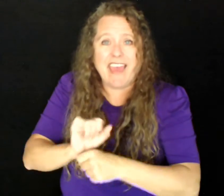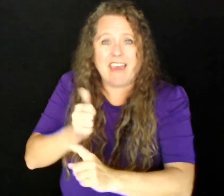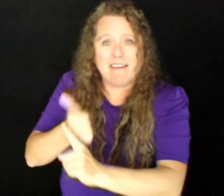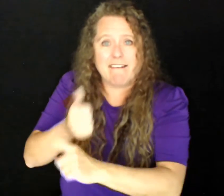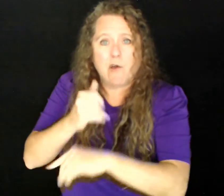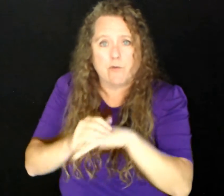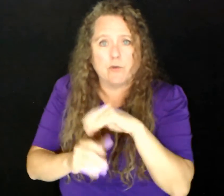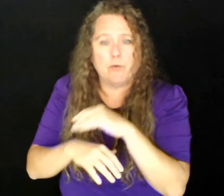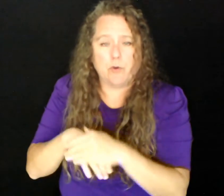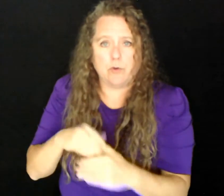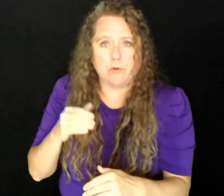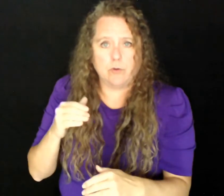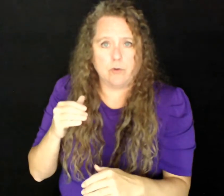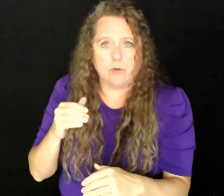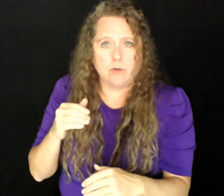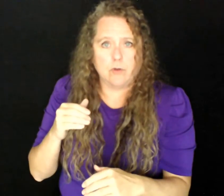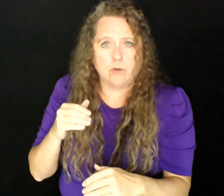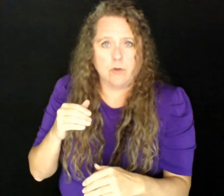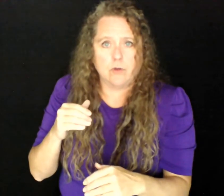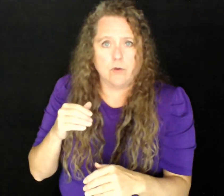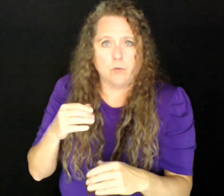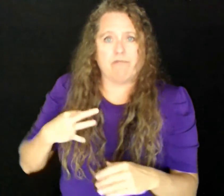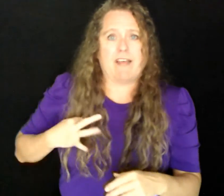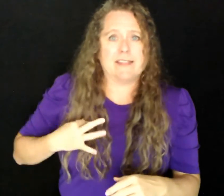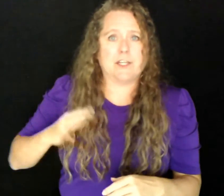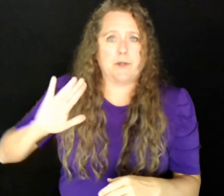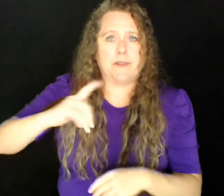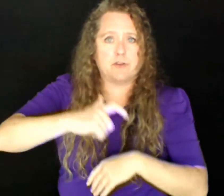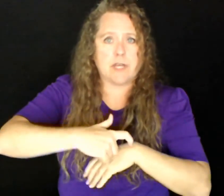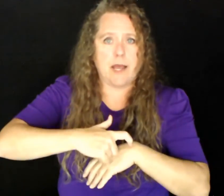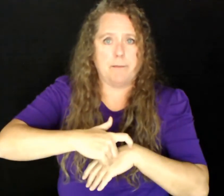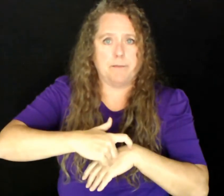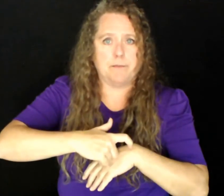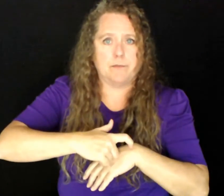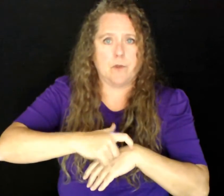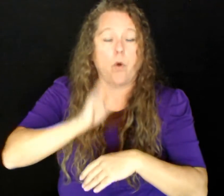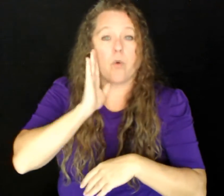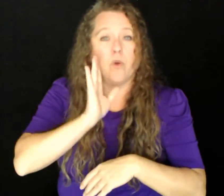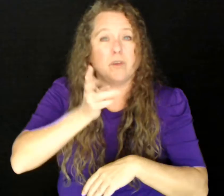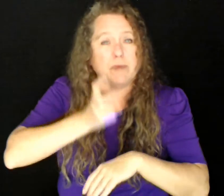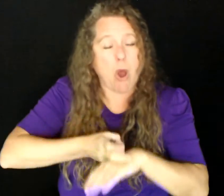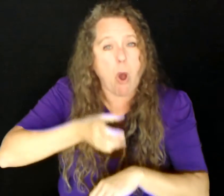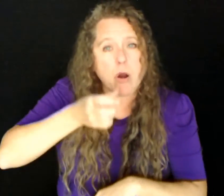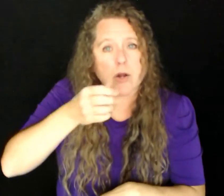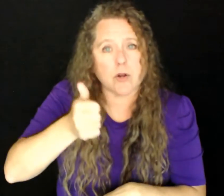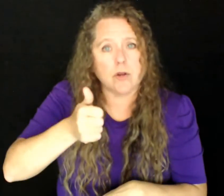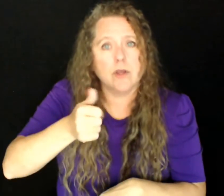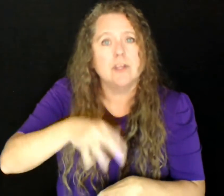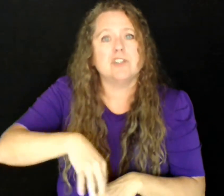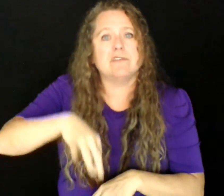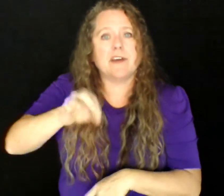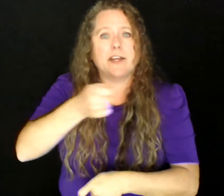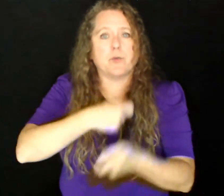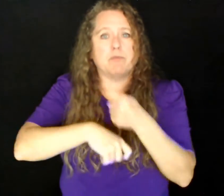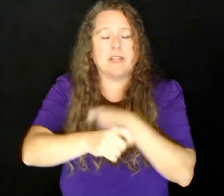they comfortable with volunteering their time? Or will it be harder to find a